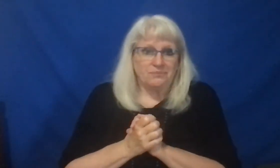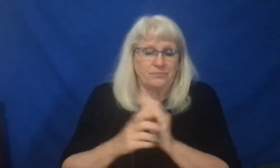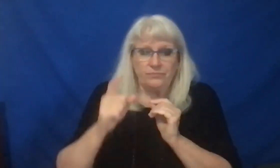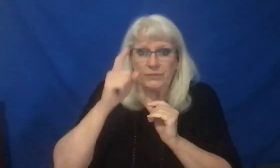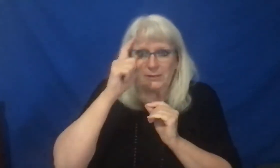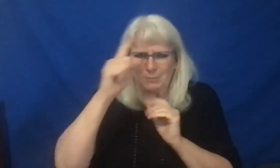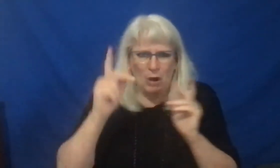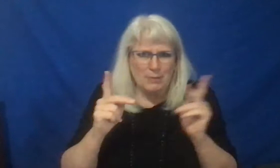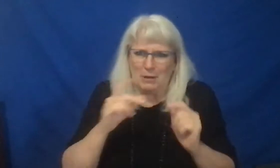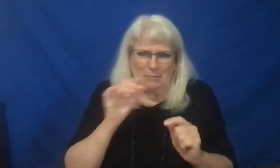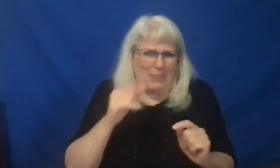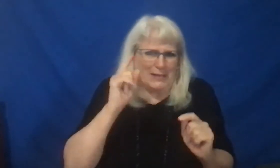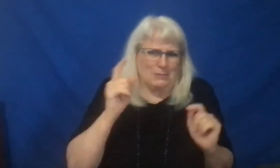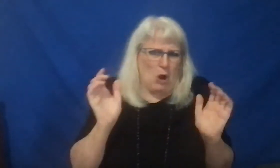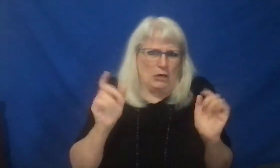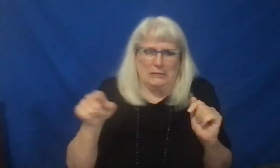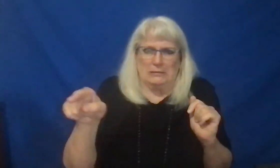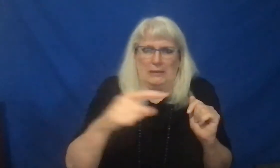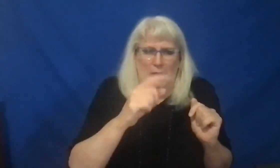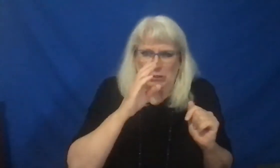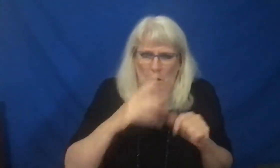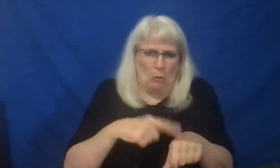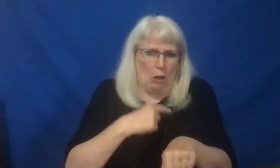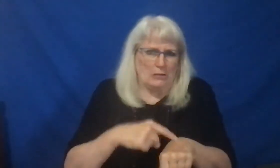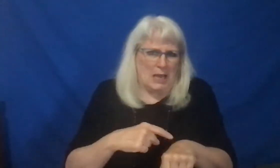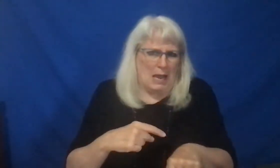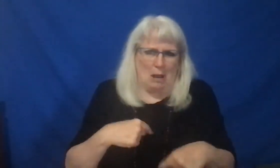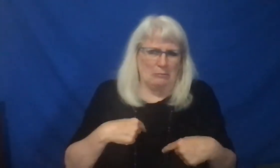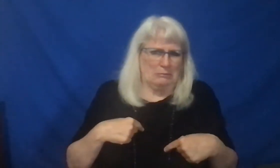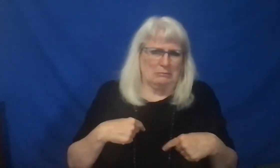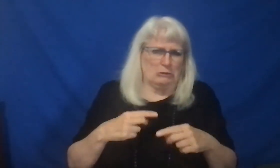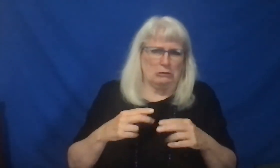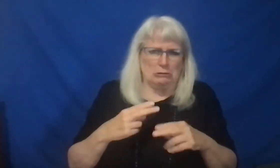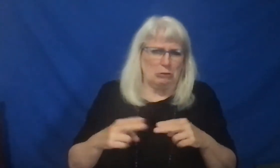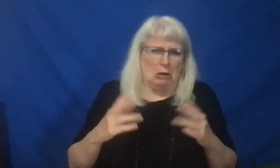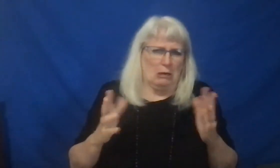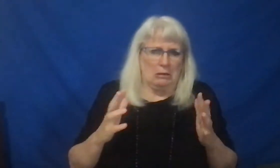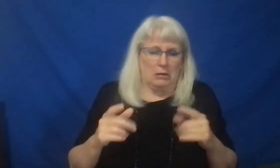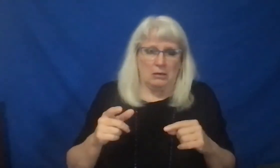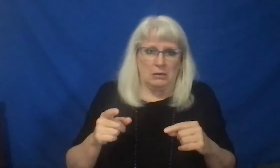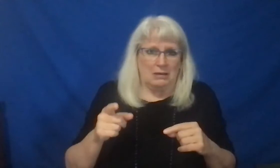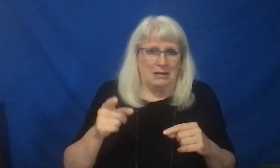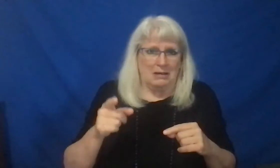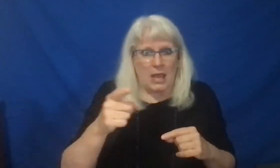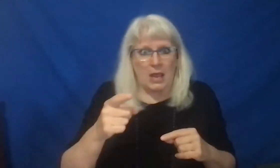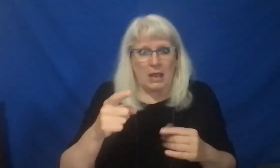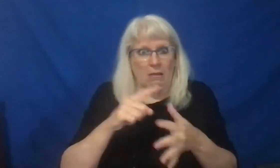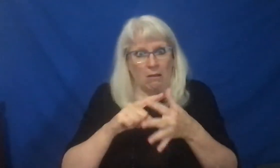not as smart as them, and they've been sober longer than me, and all the things that I'm not, they are. And luckily I sit next